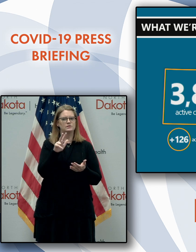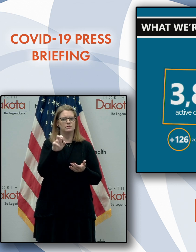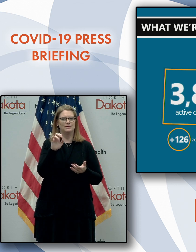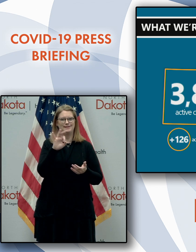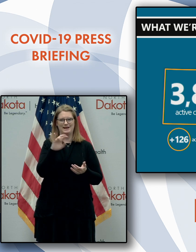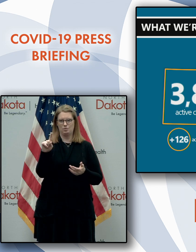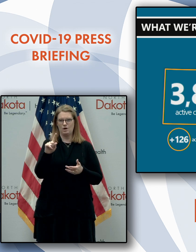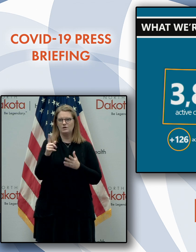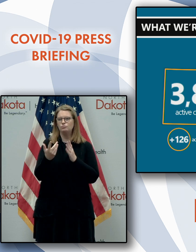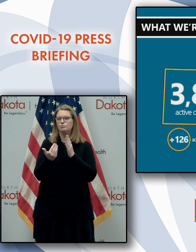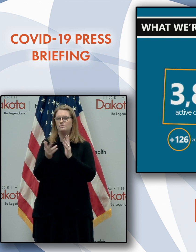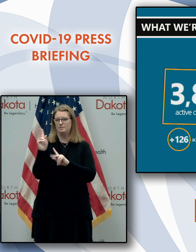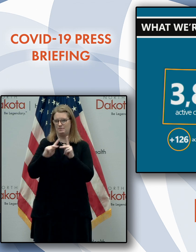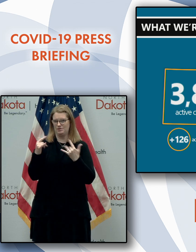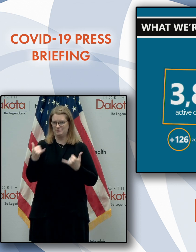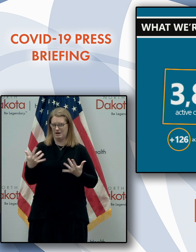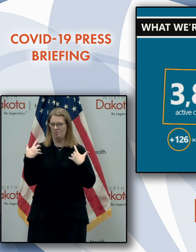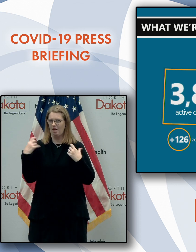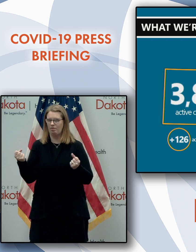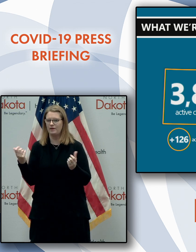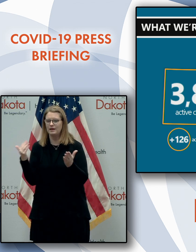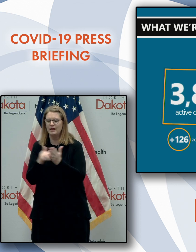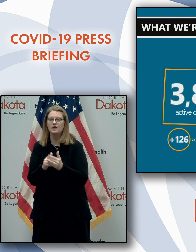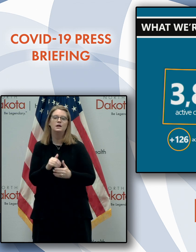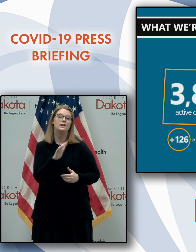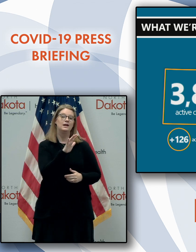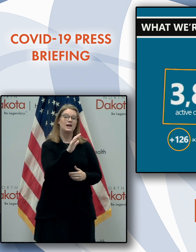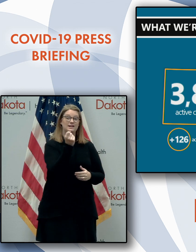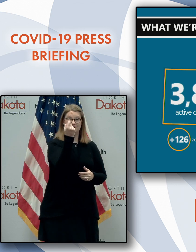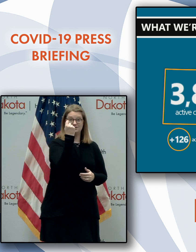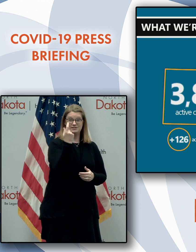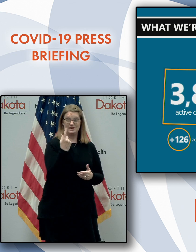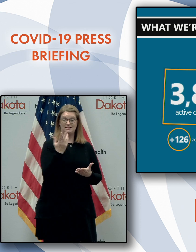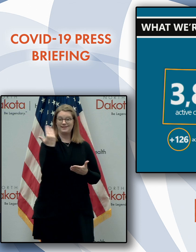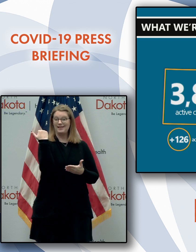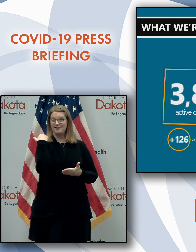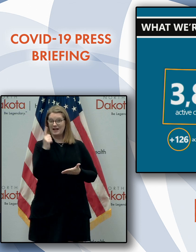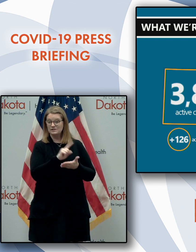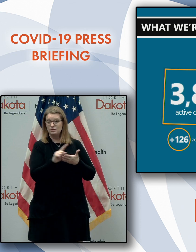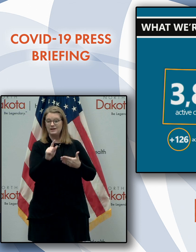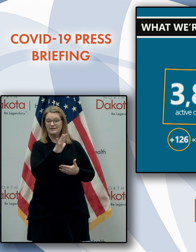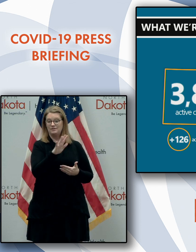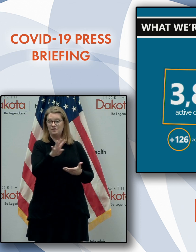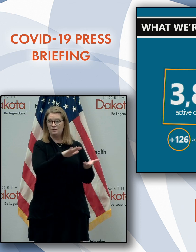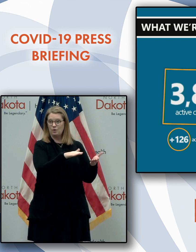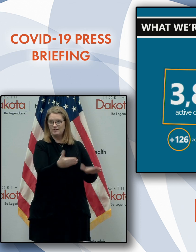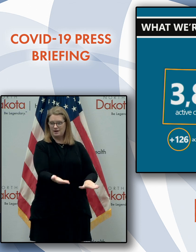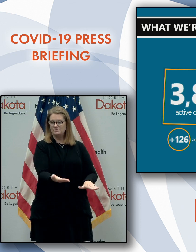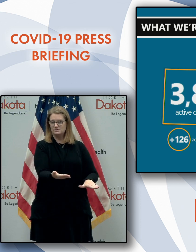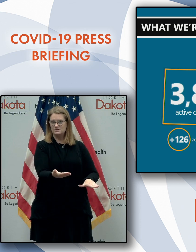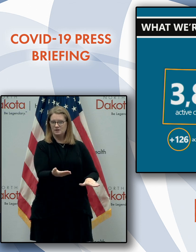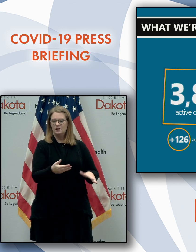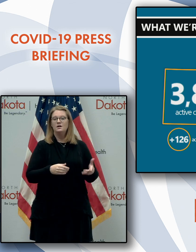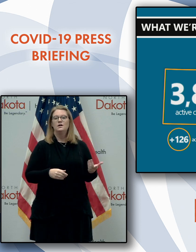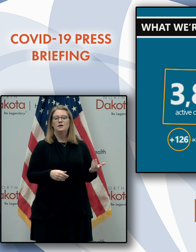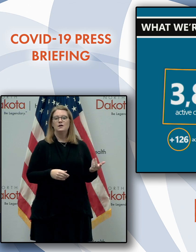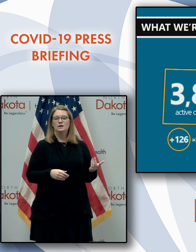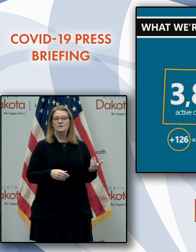2,391 newly recovered cases and 54 deaths reported over the last week, which again